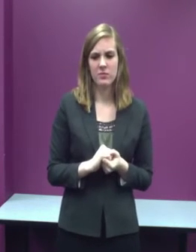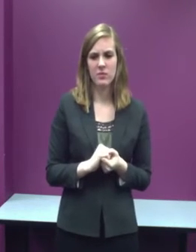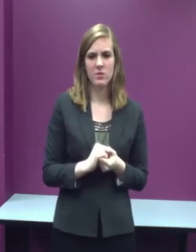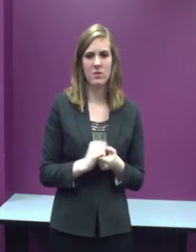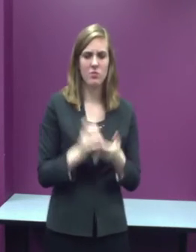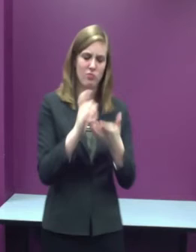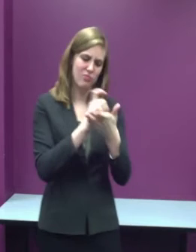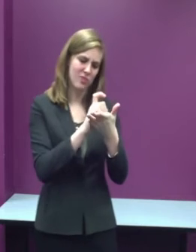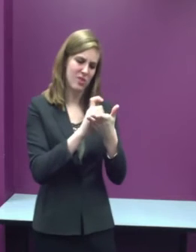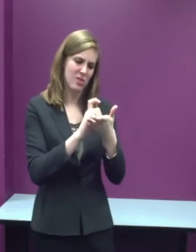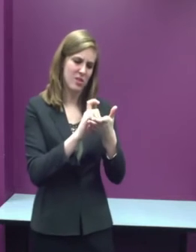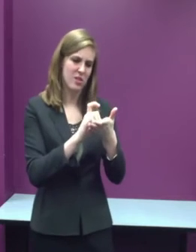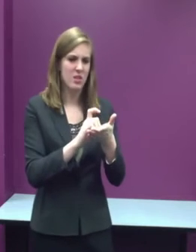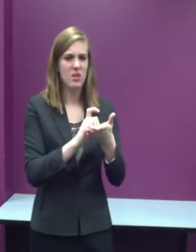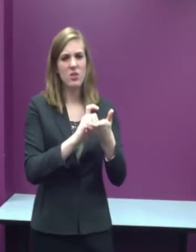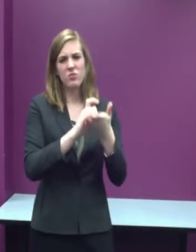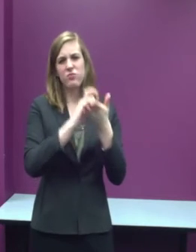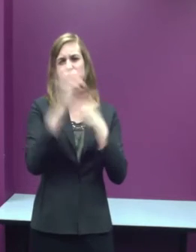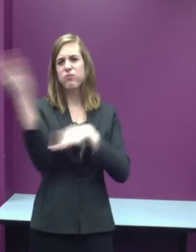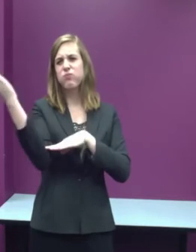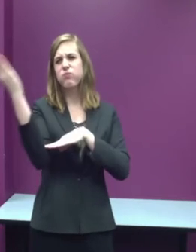cold. 3 men frostbitten badly.